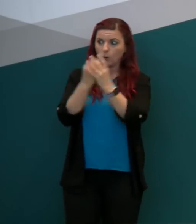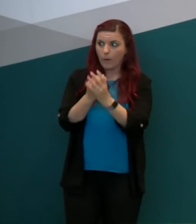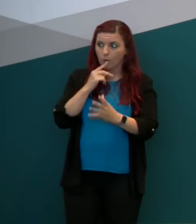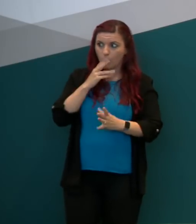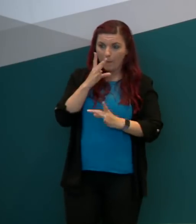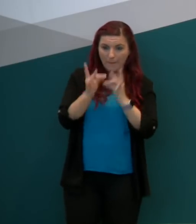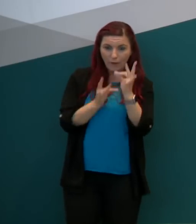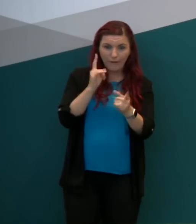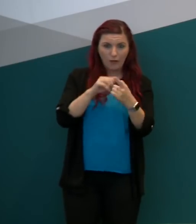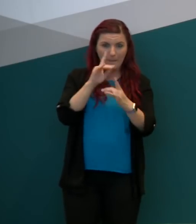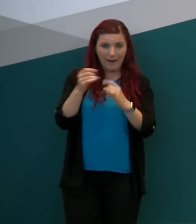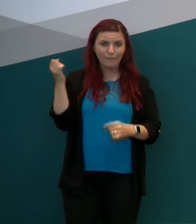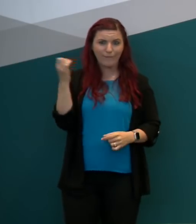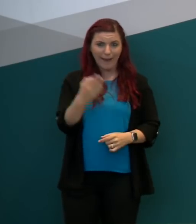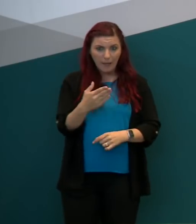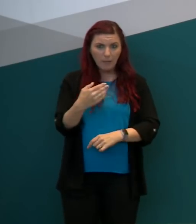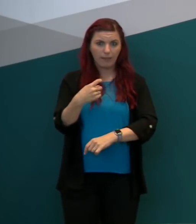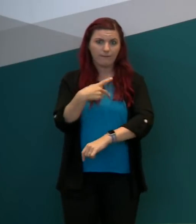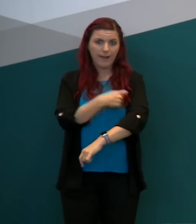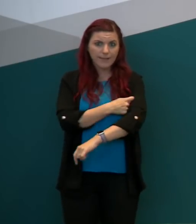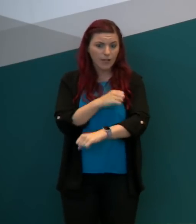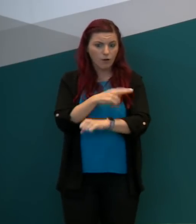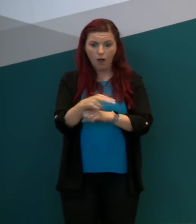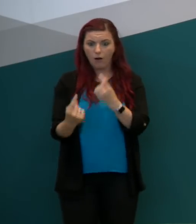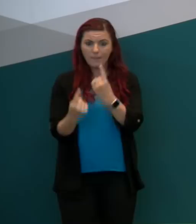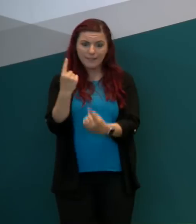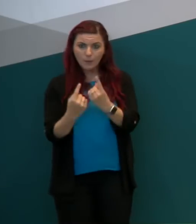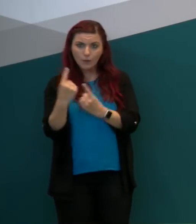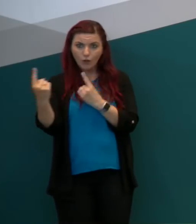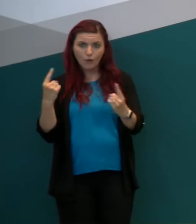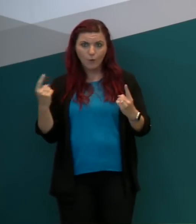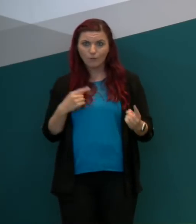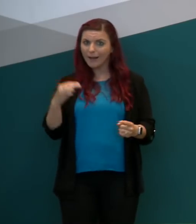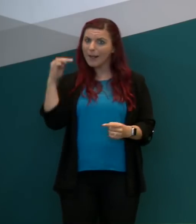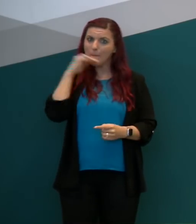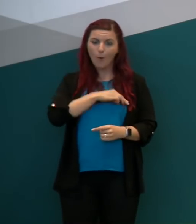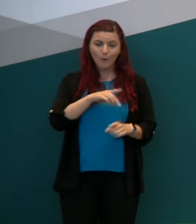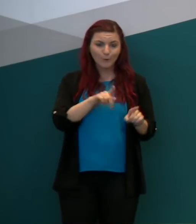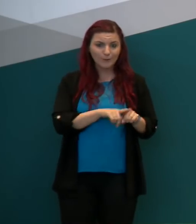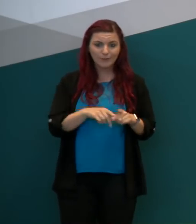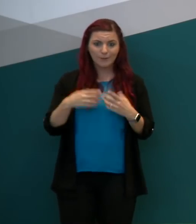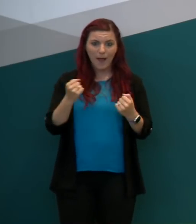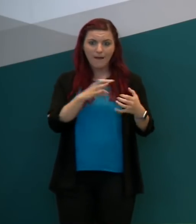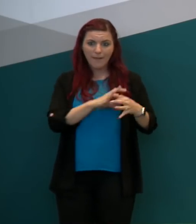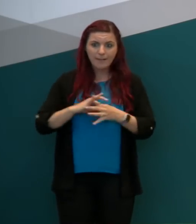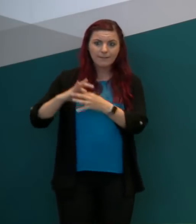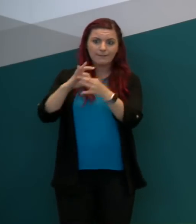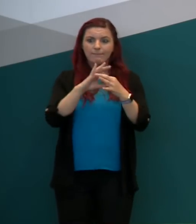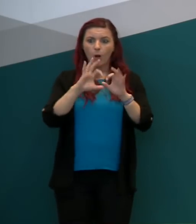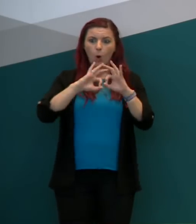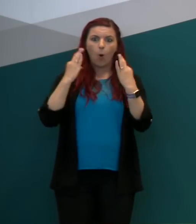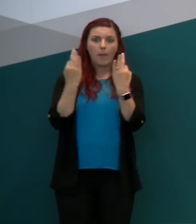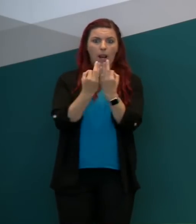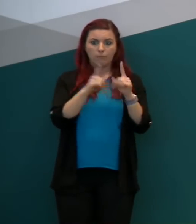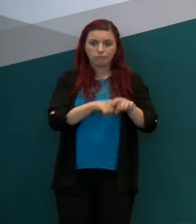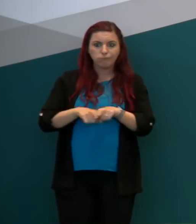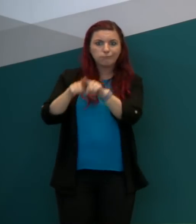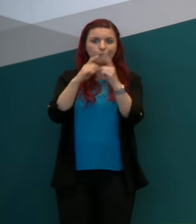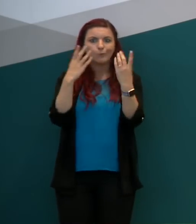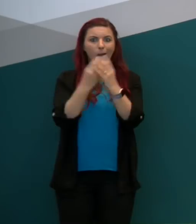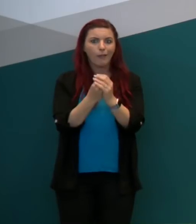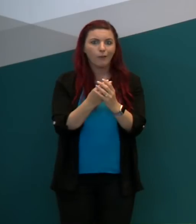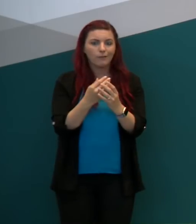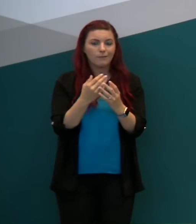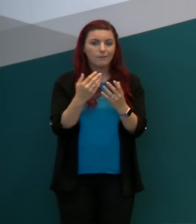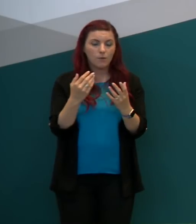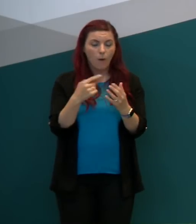the making available of that, rather than competing with each other, will all be very important in terms of global solidarity around all of this. But